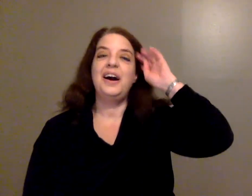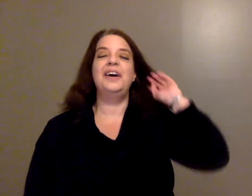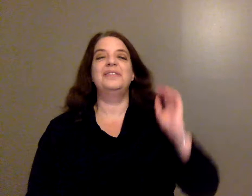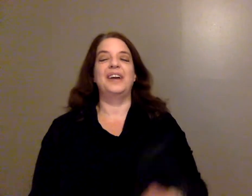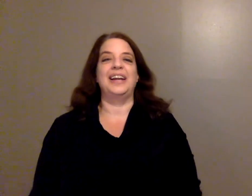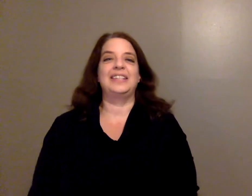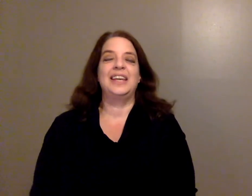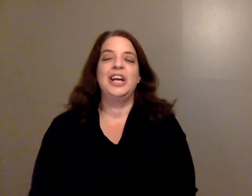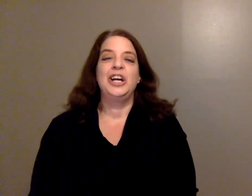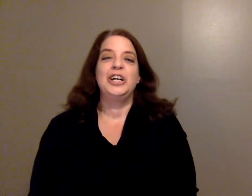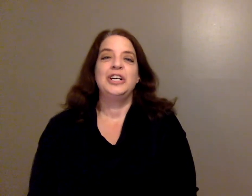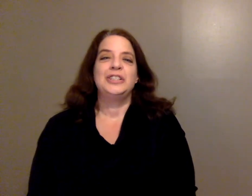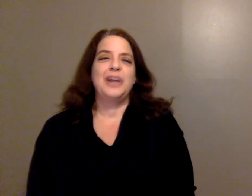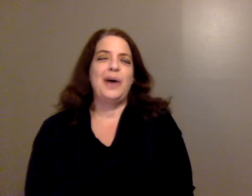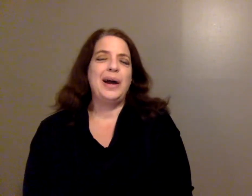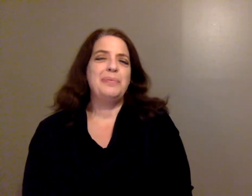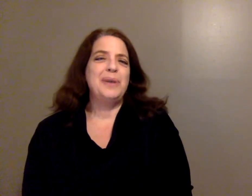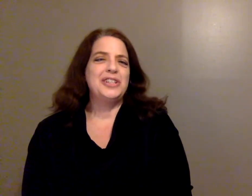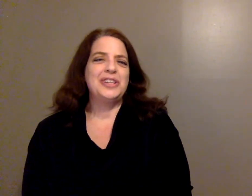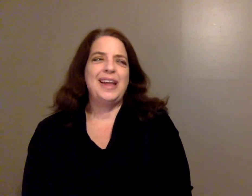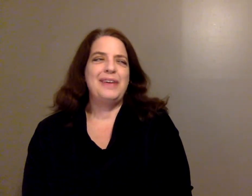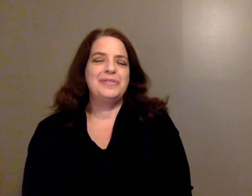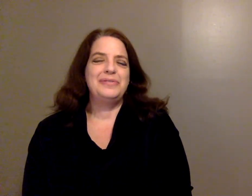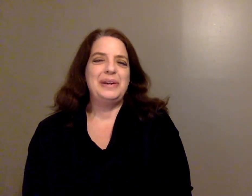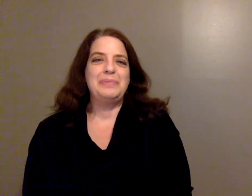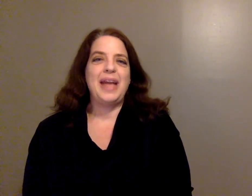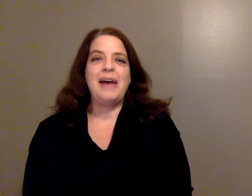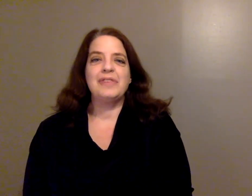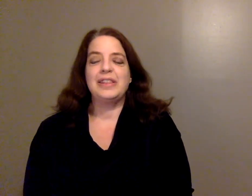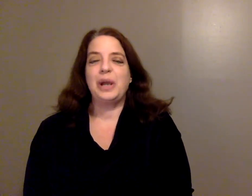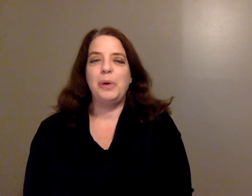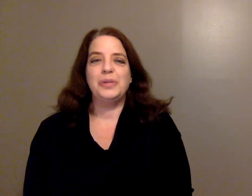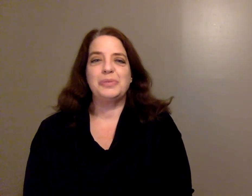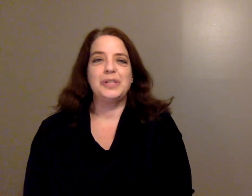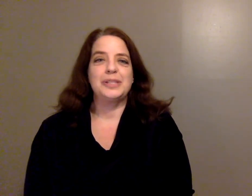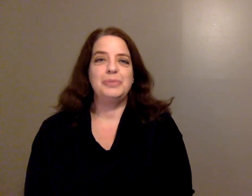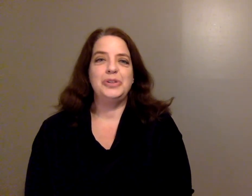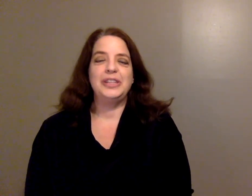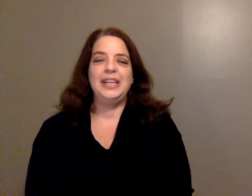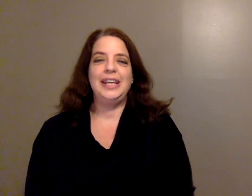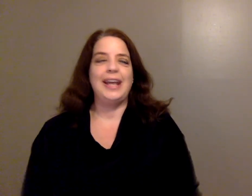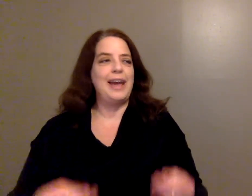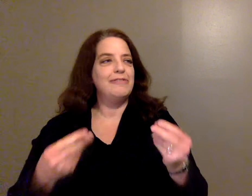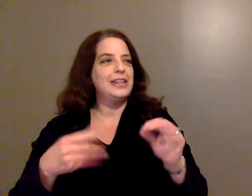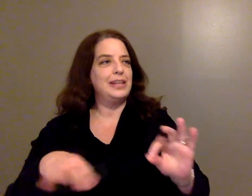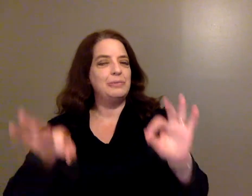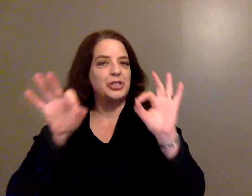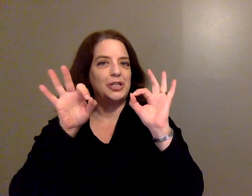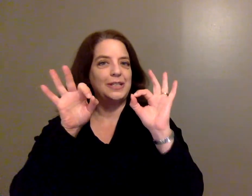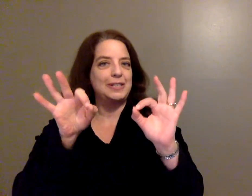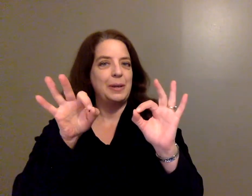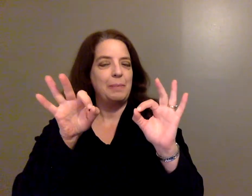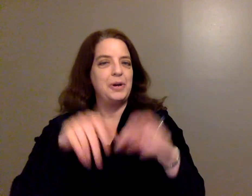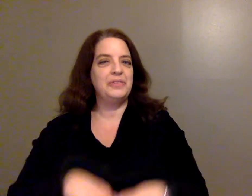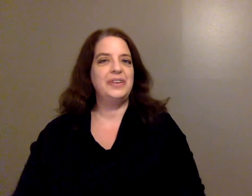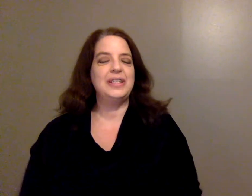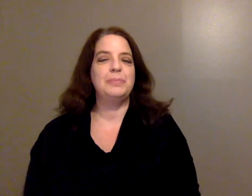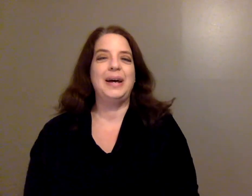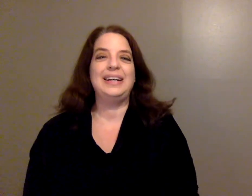All right. So I wish in every family, everything always went smoothly and everything was just perfect, but